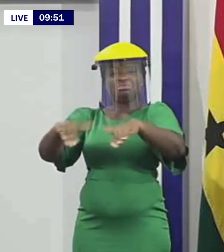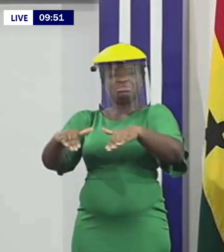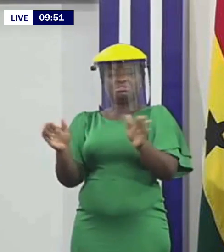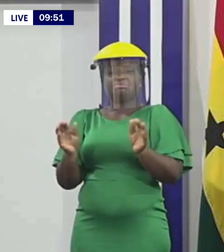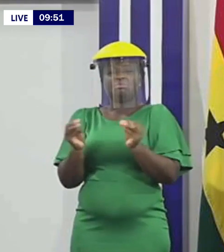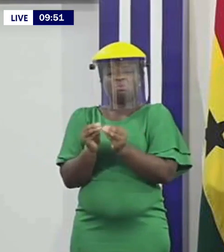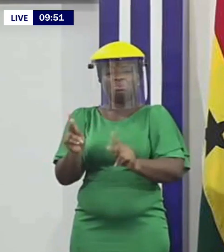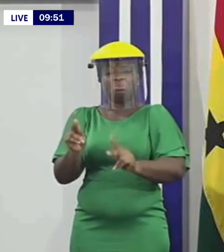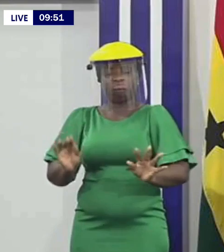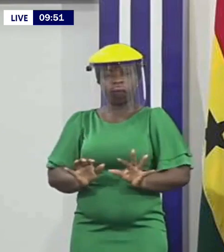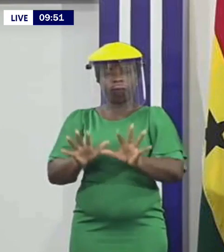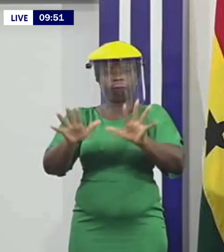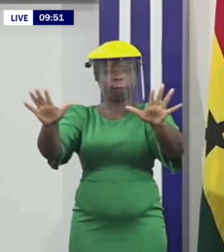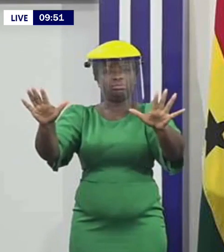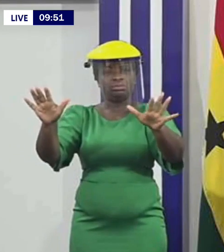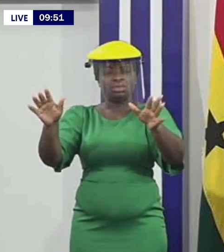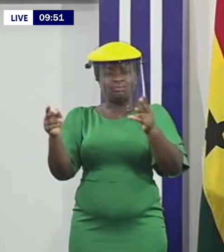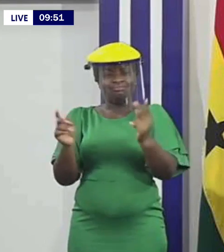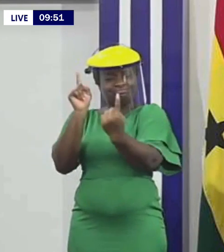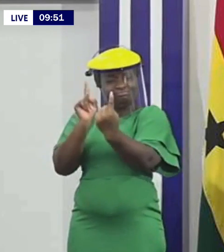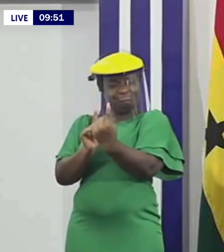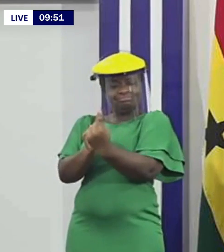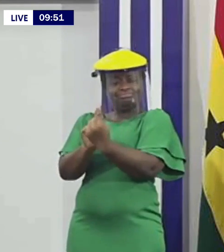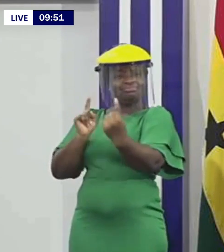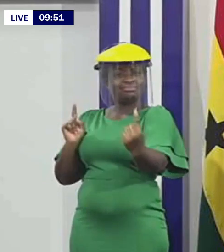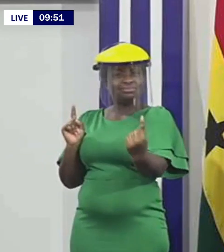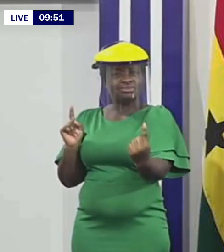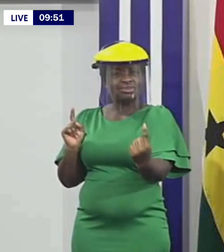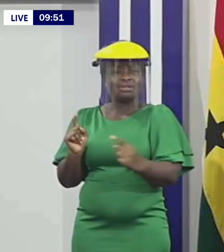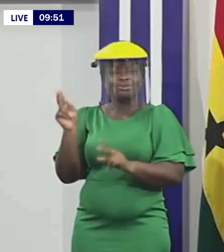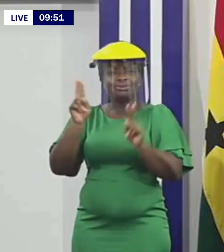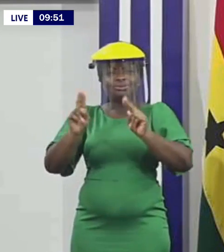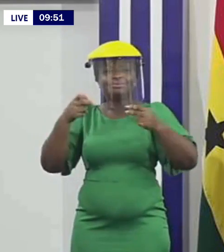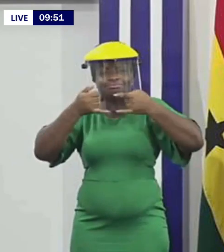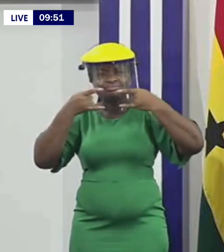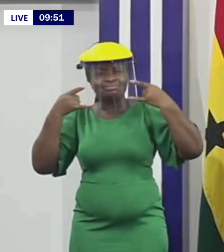social gathering, social and physical distancing, the use of face masks,